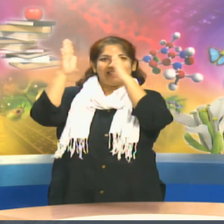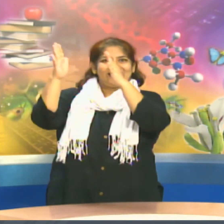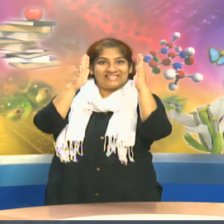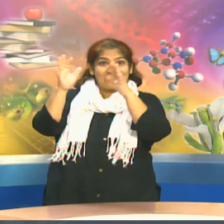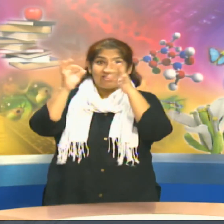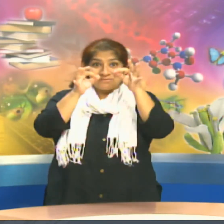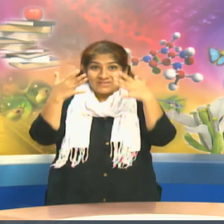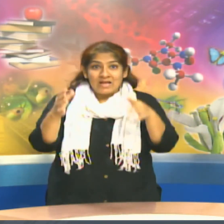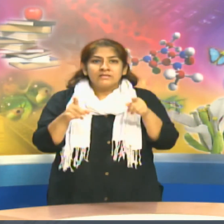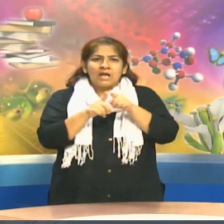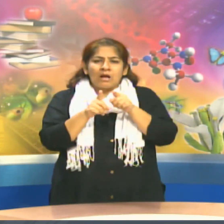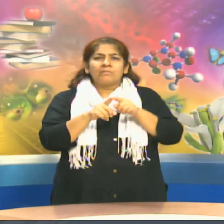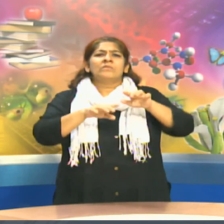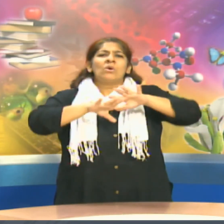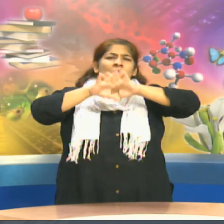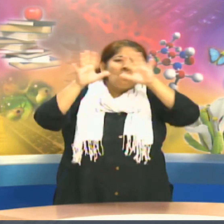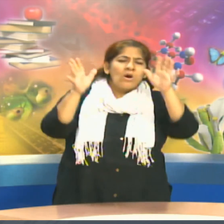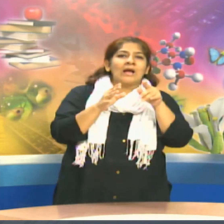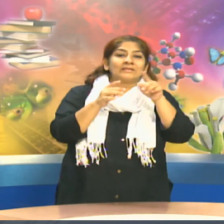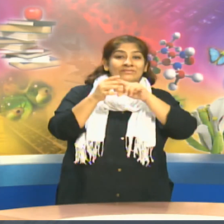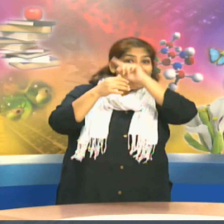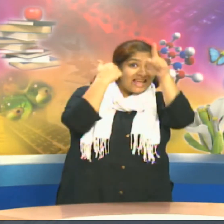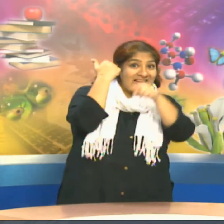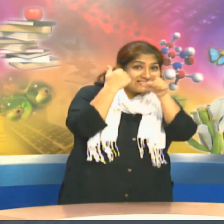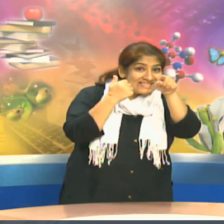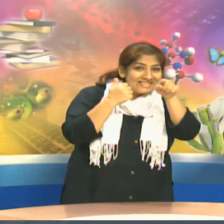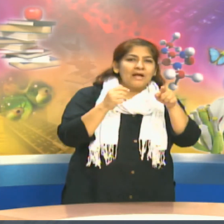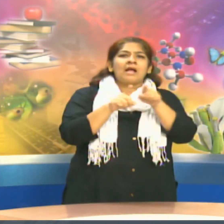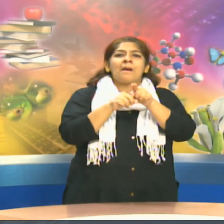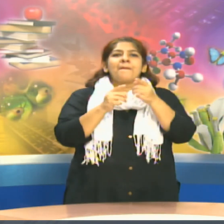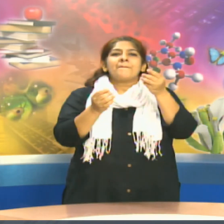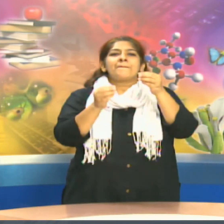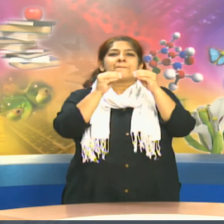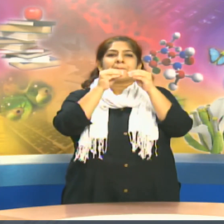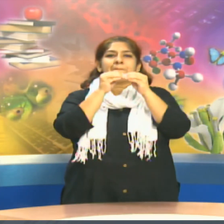Just like we explained our earlier examples.